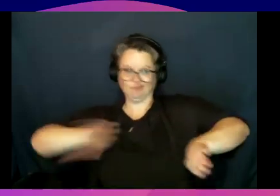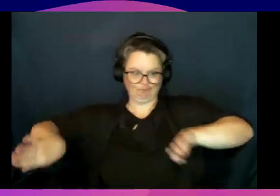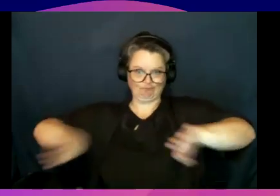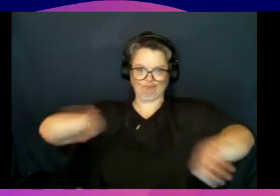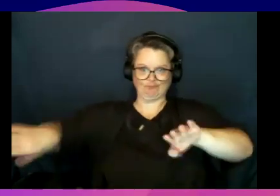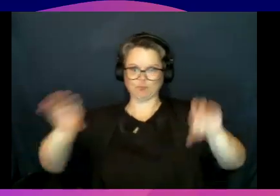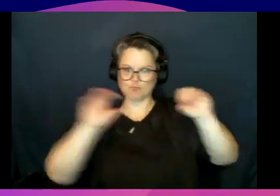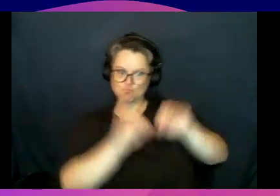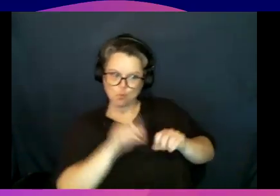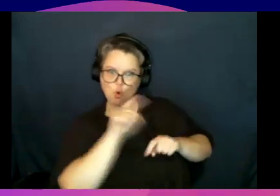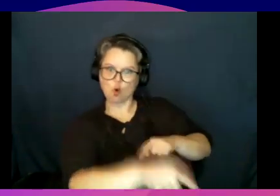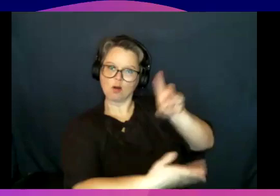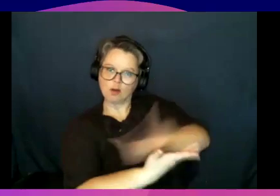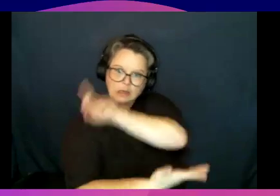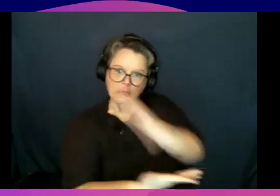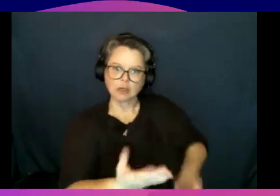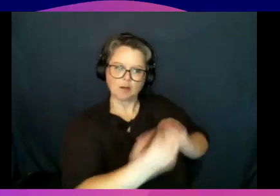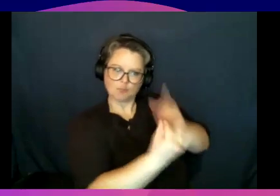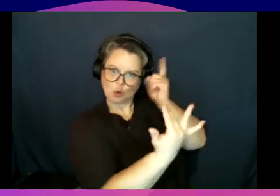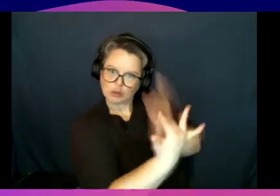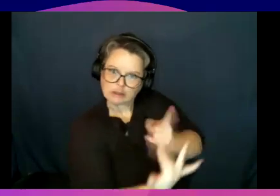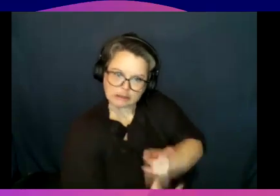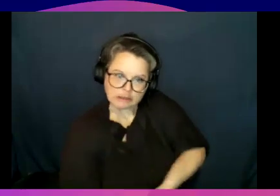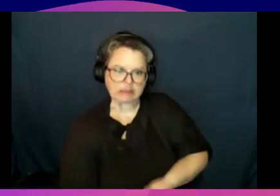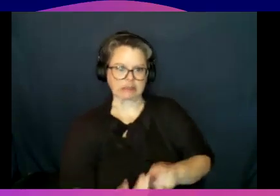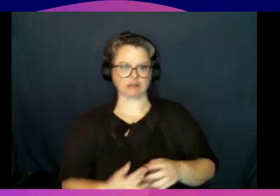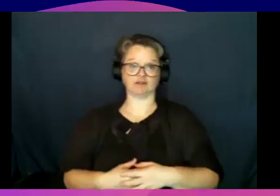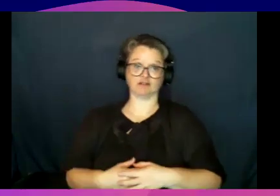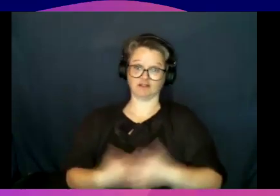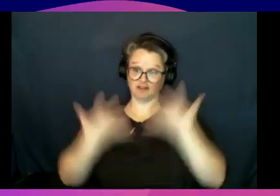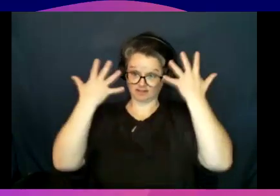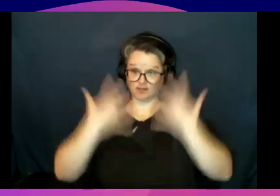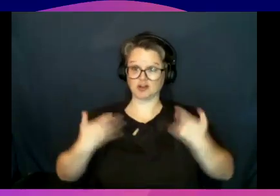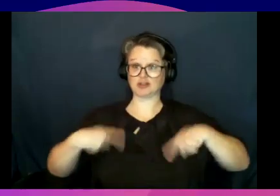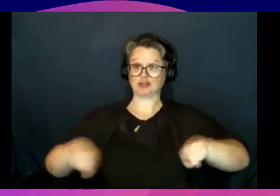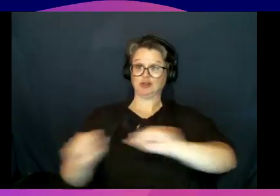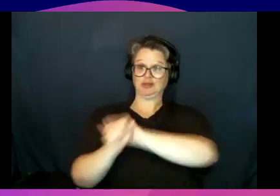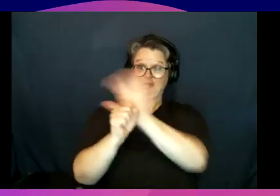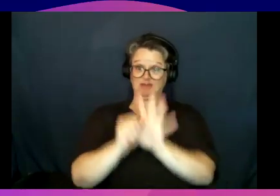about 47% of staff reported declines in their mental health during the pandemic.